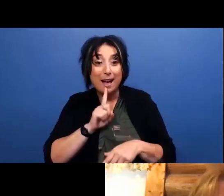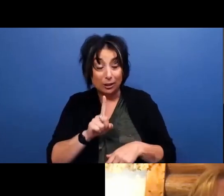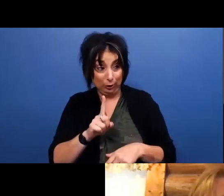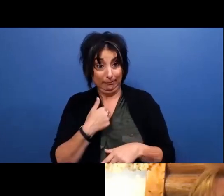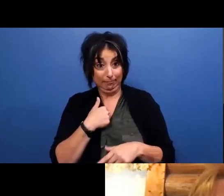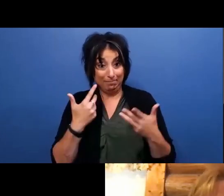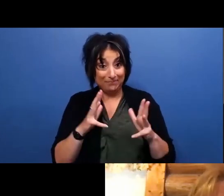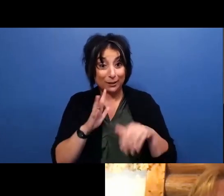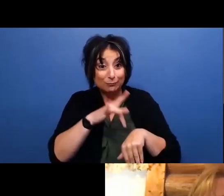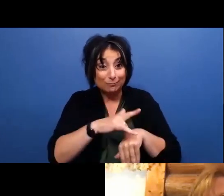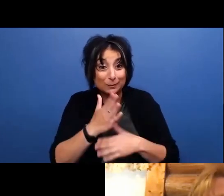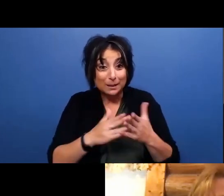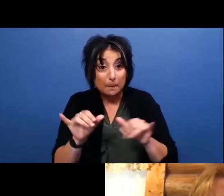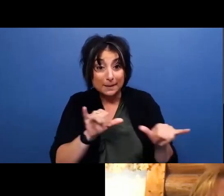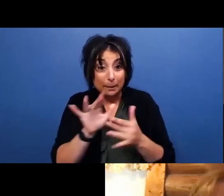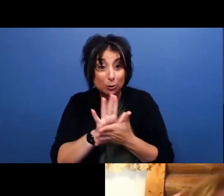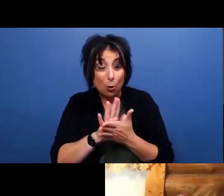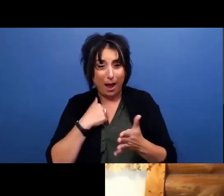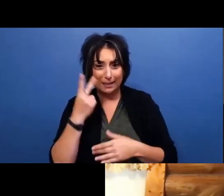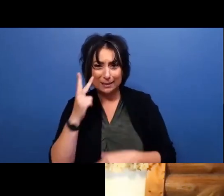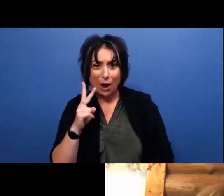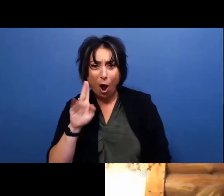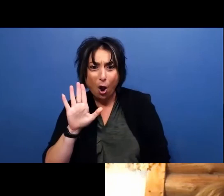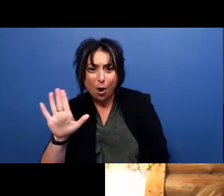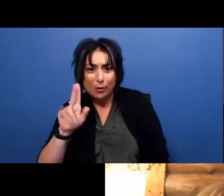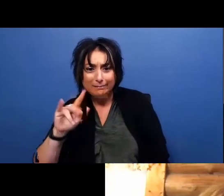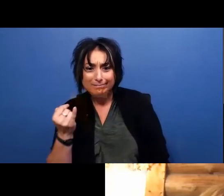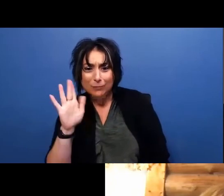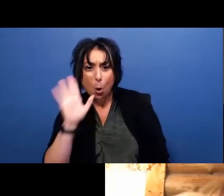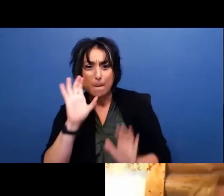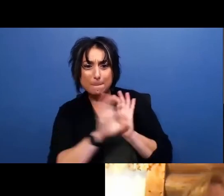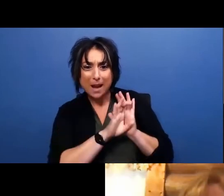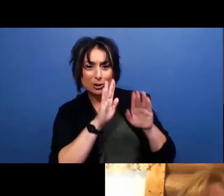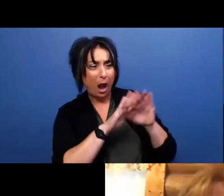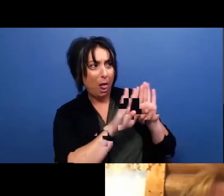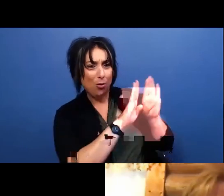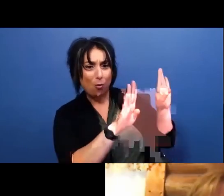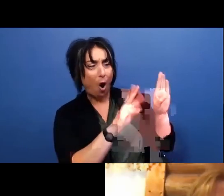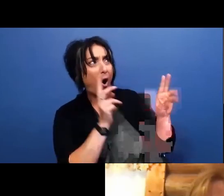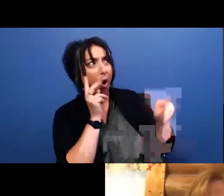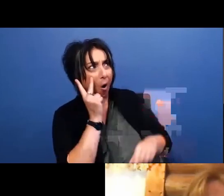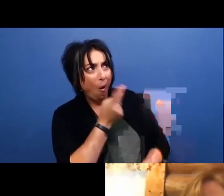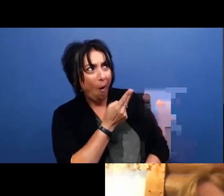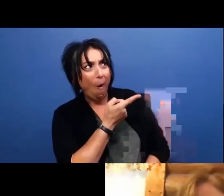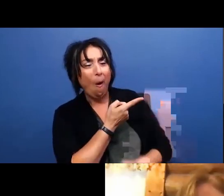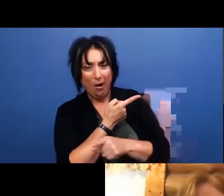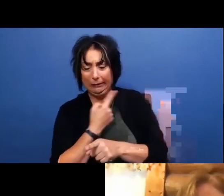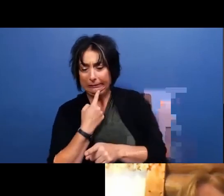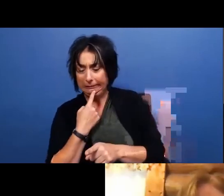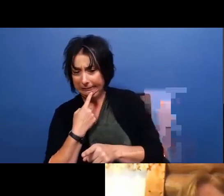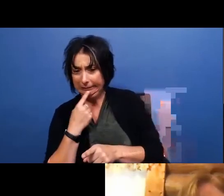schools in which her picture was on the walls. Still there. Schools in China. Some